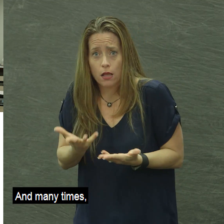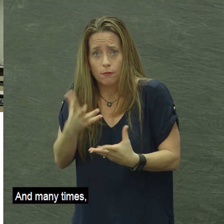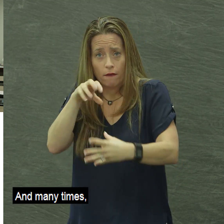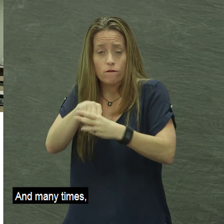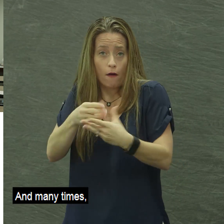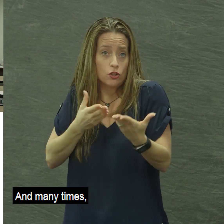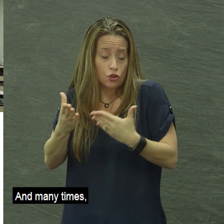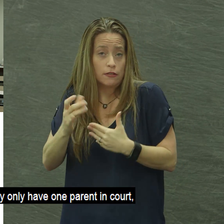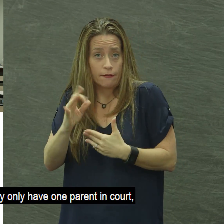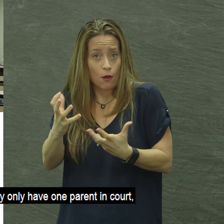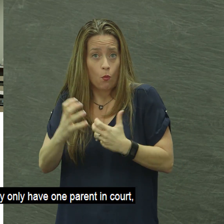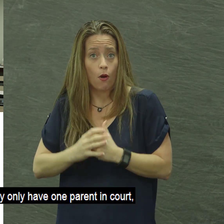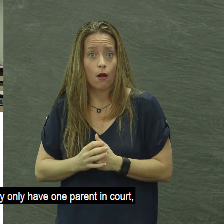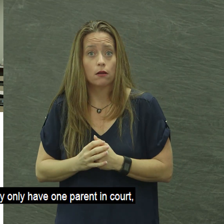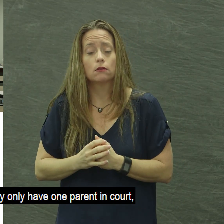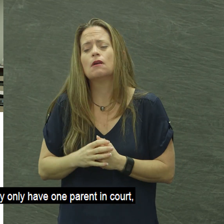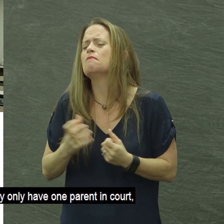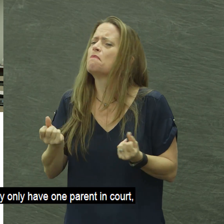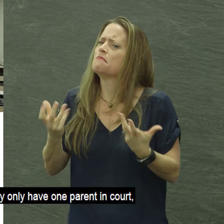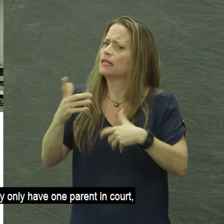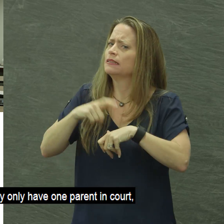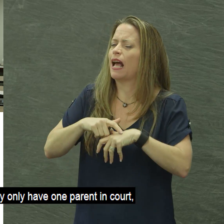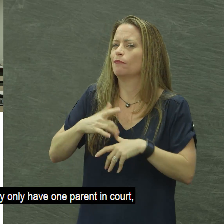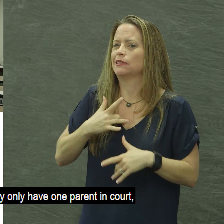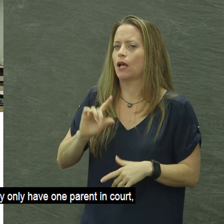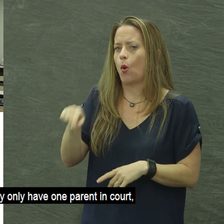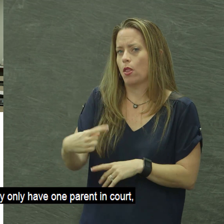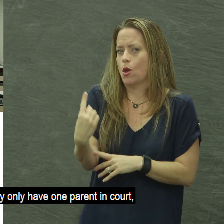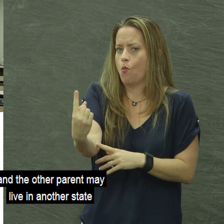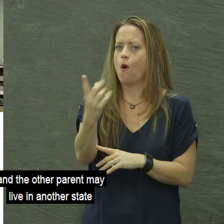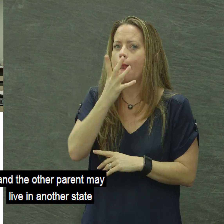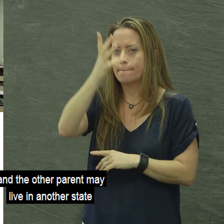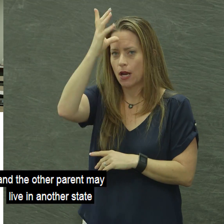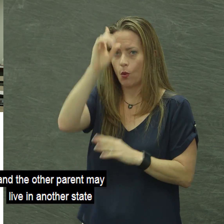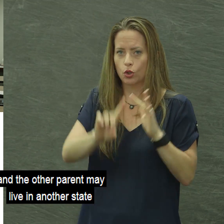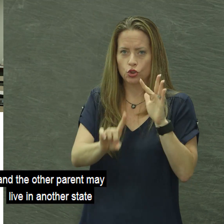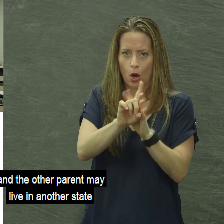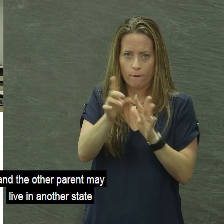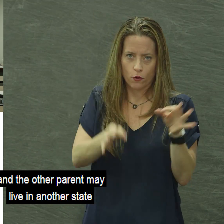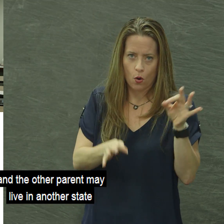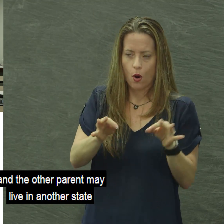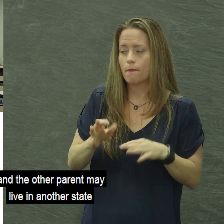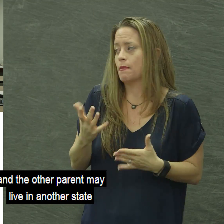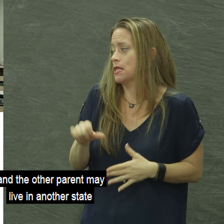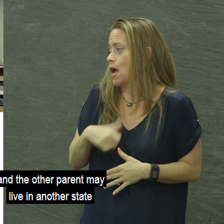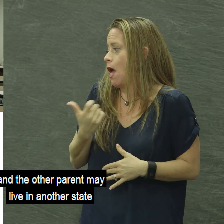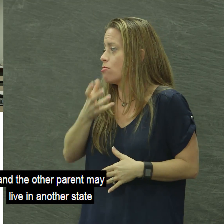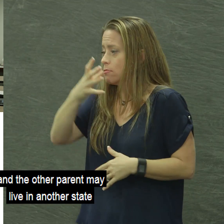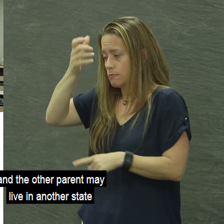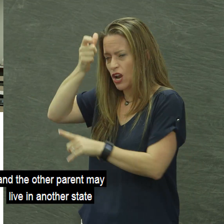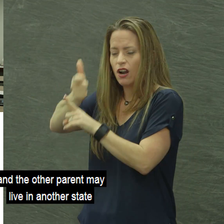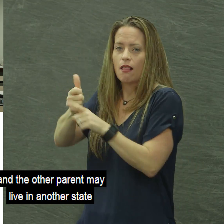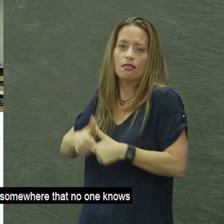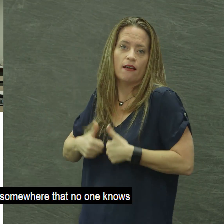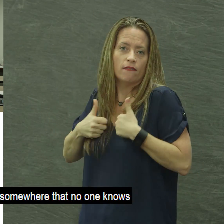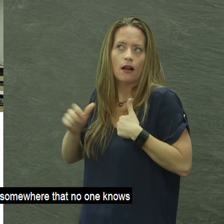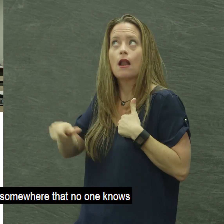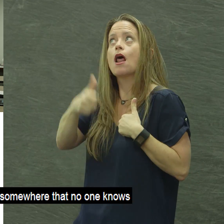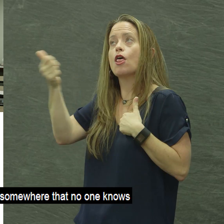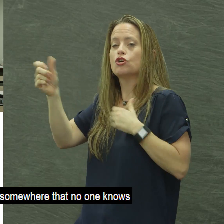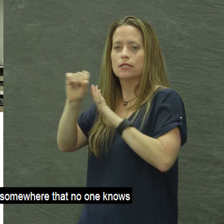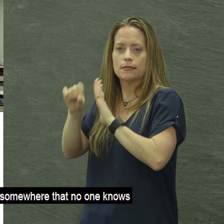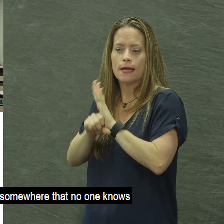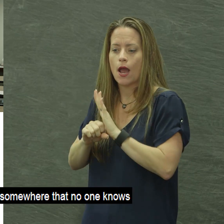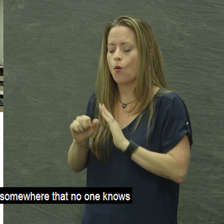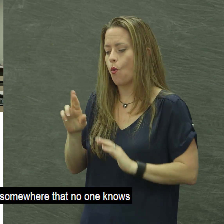And many times you may only have one parent in court, and the other parent may live in another state or